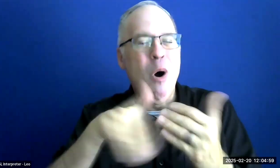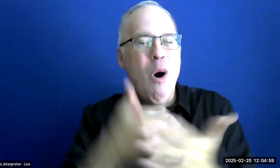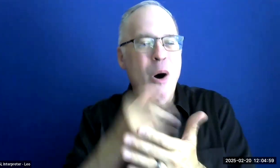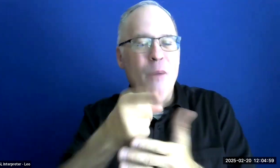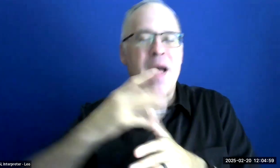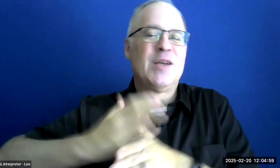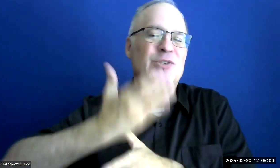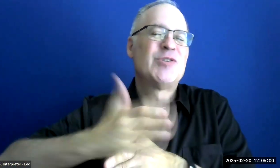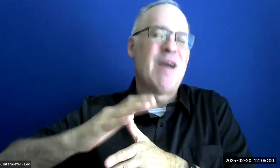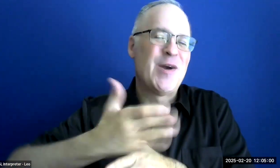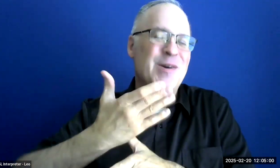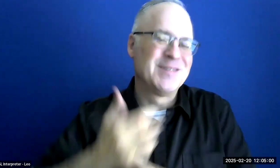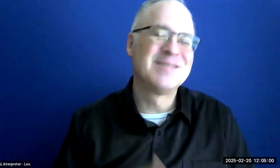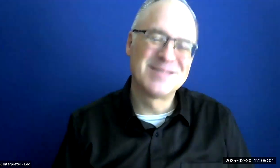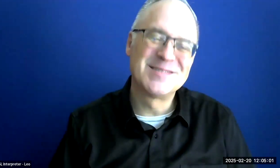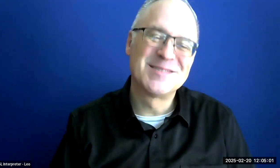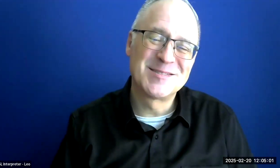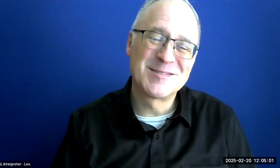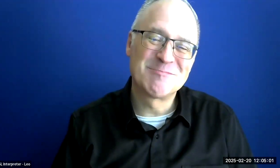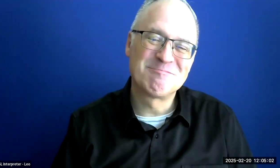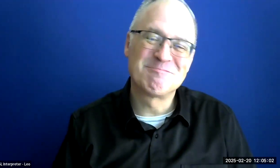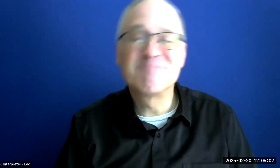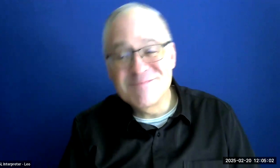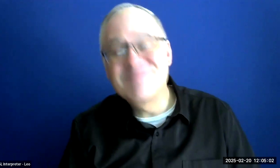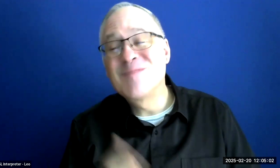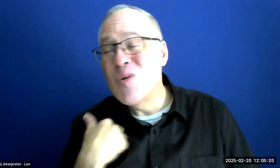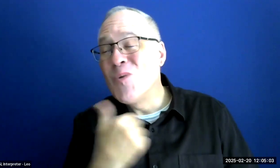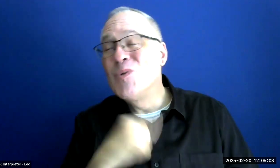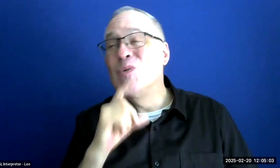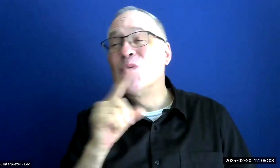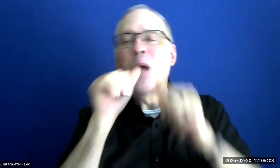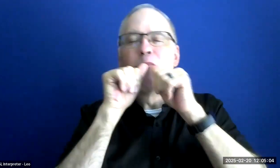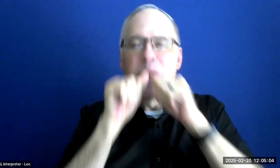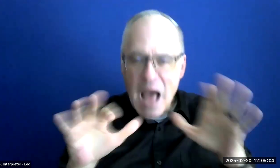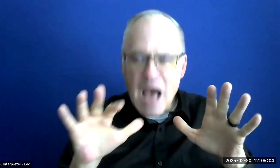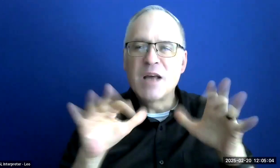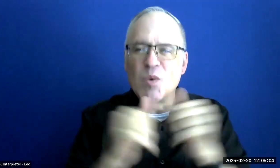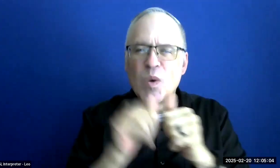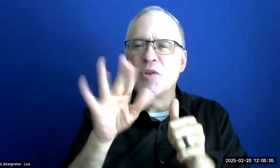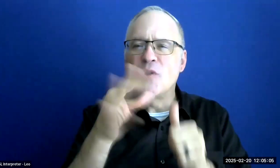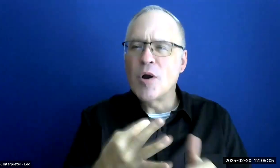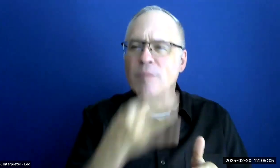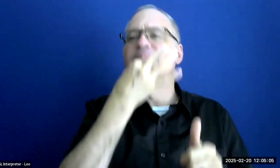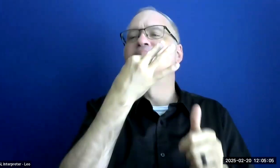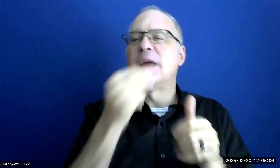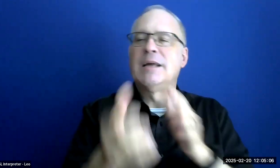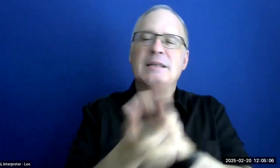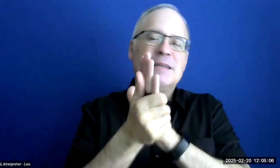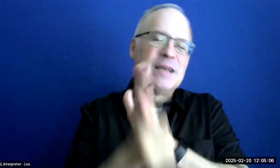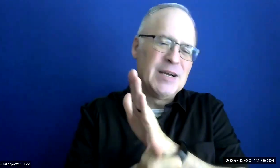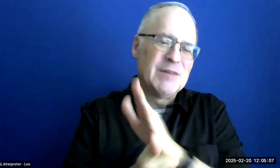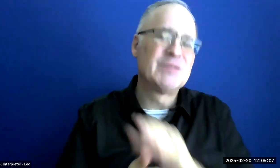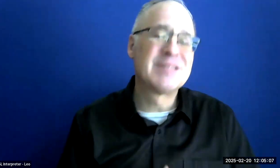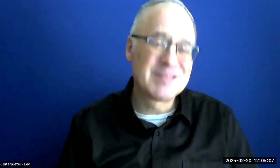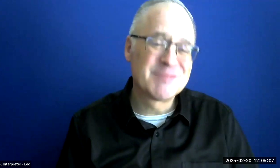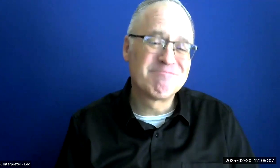today. We are just so blessed by your giftedness. And I want to thank all